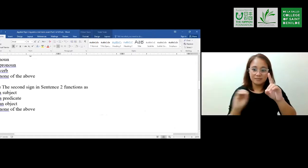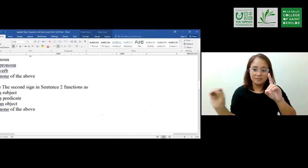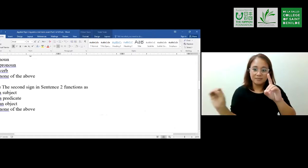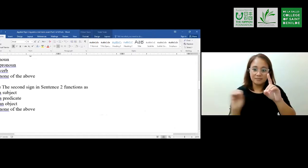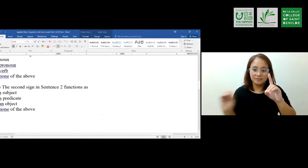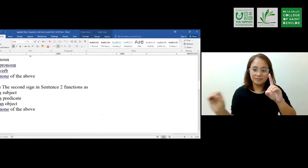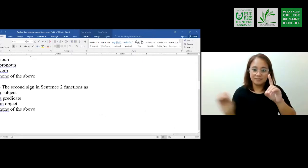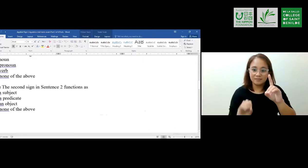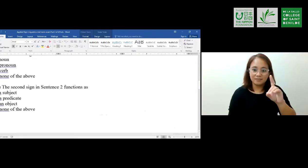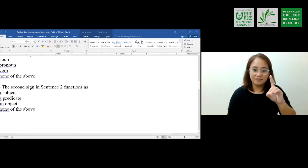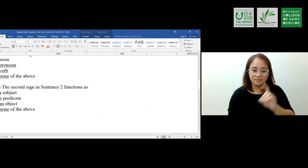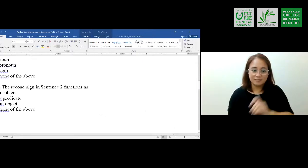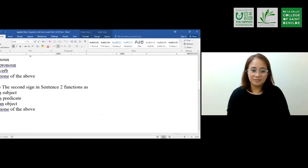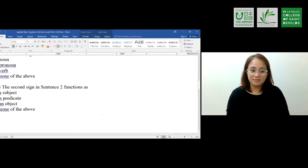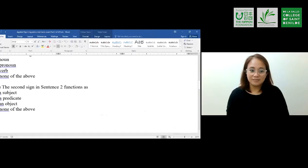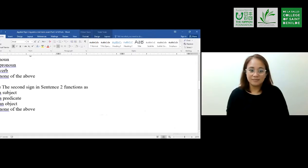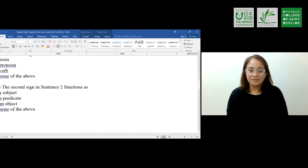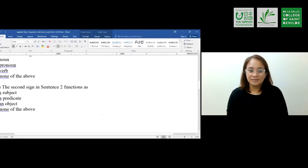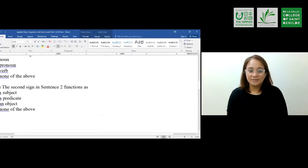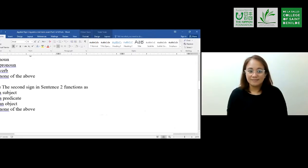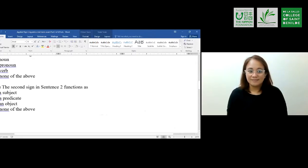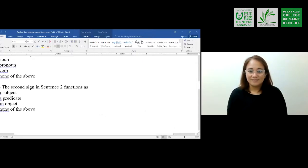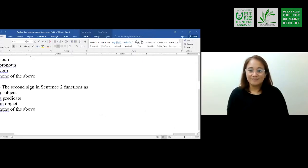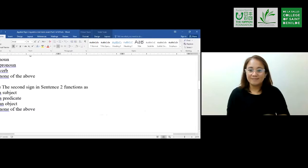I see B. B, correct.